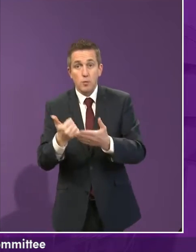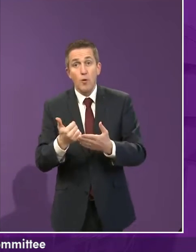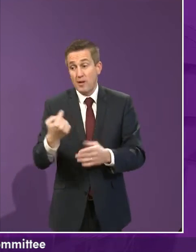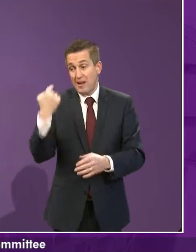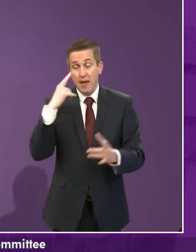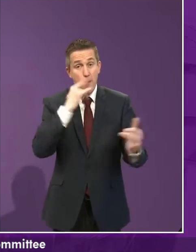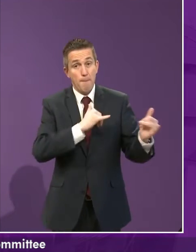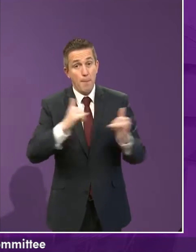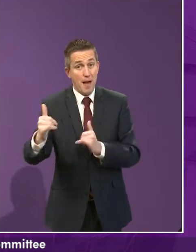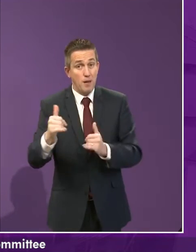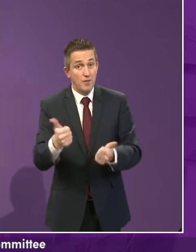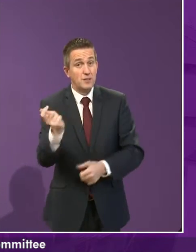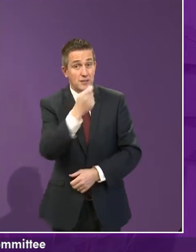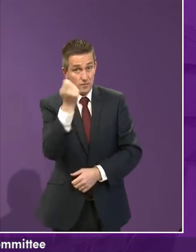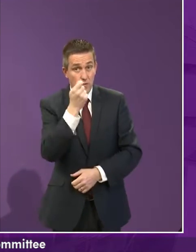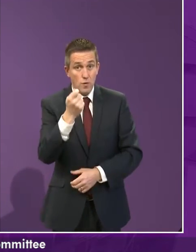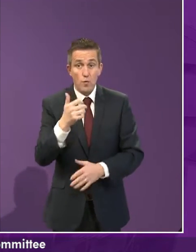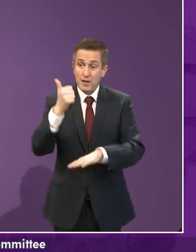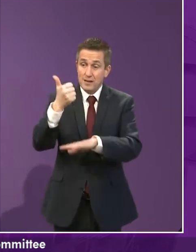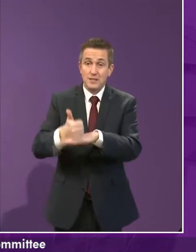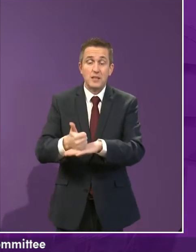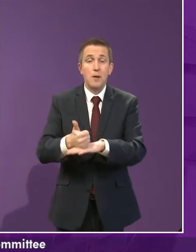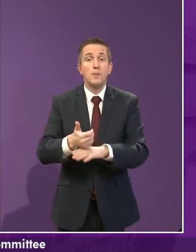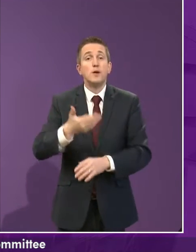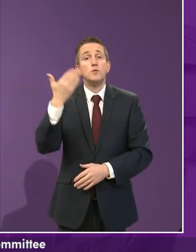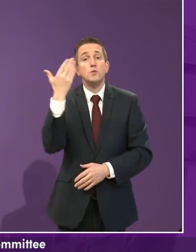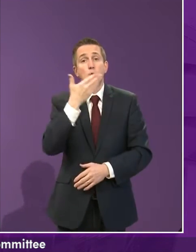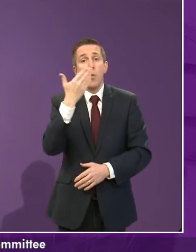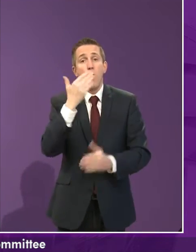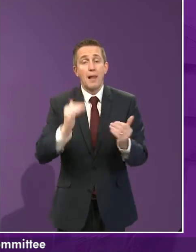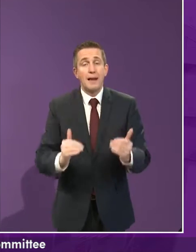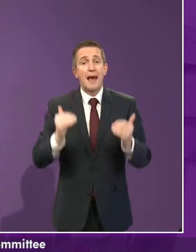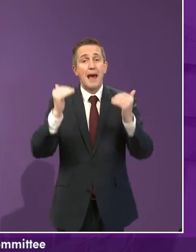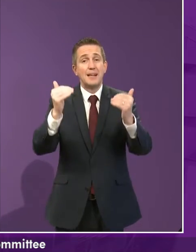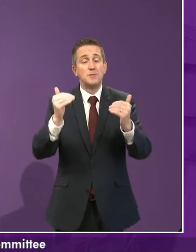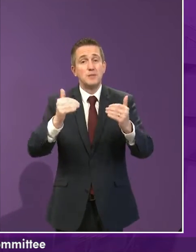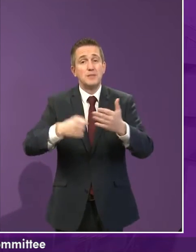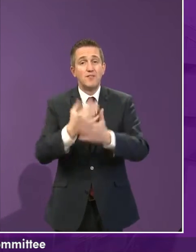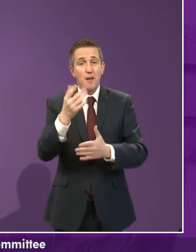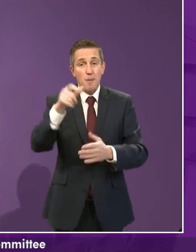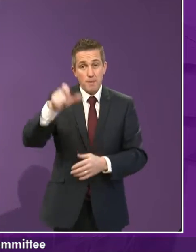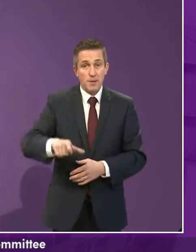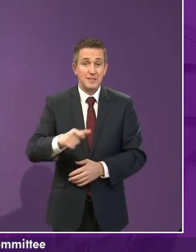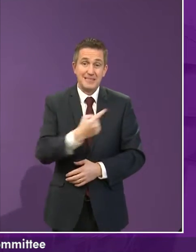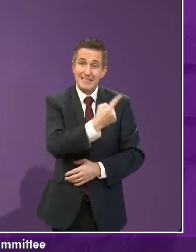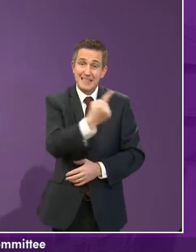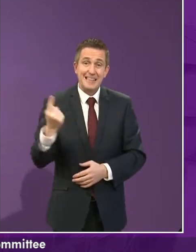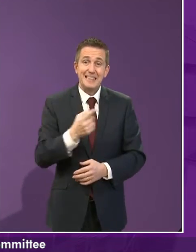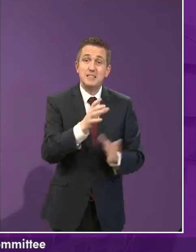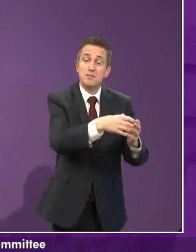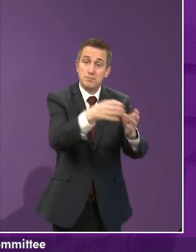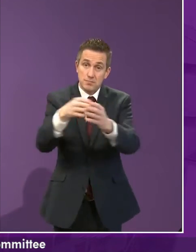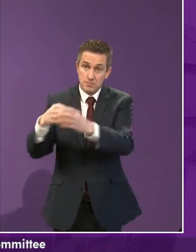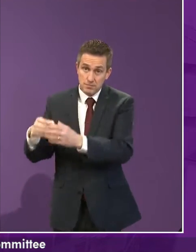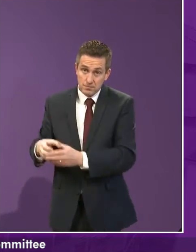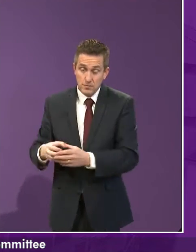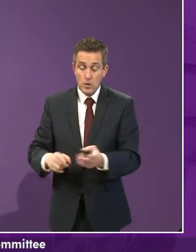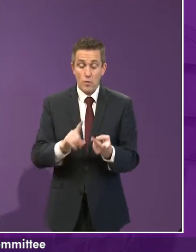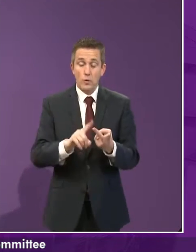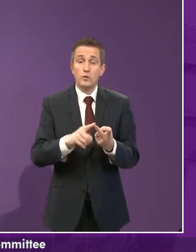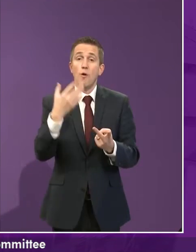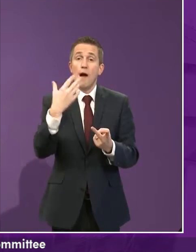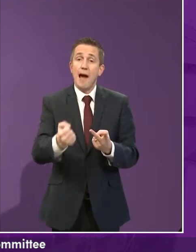very successful. Now we have a student enhancement developer within every single school. And within each school we also have an education